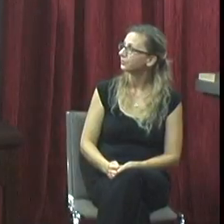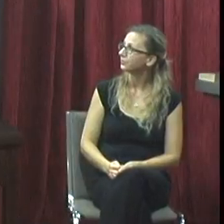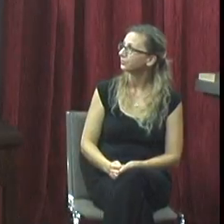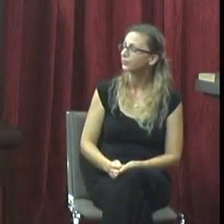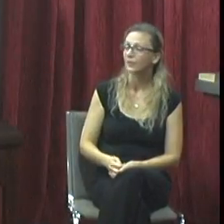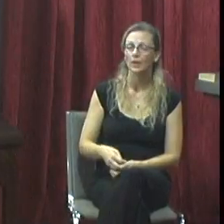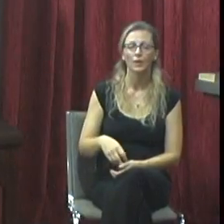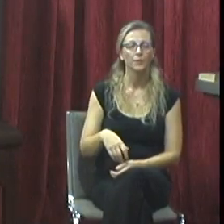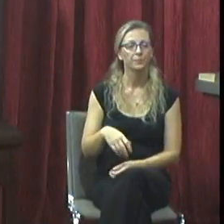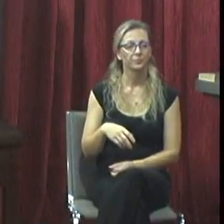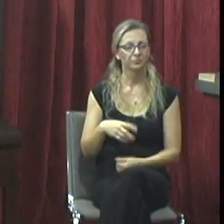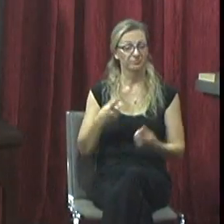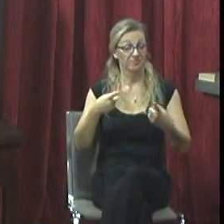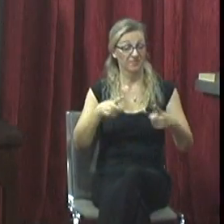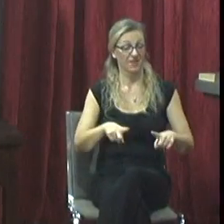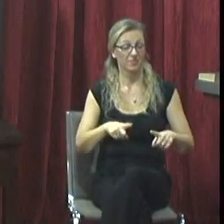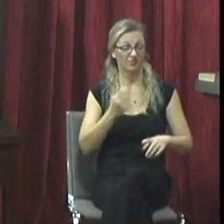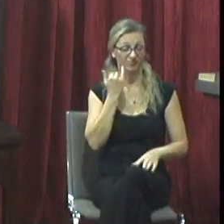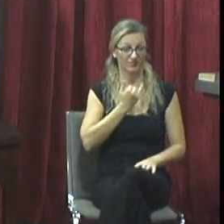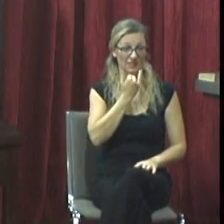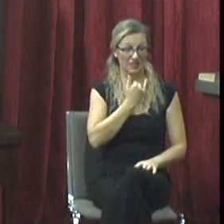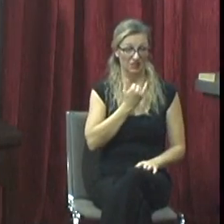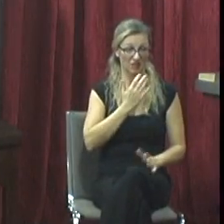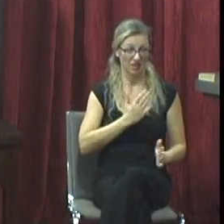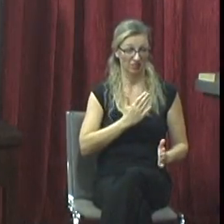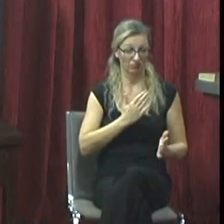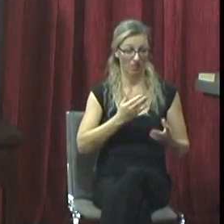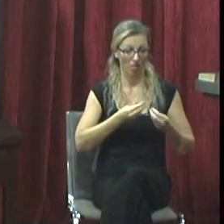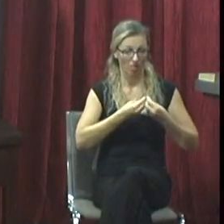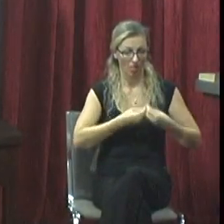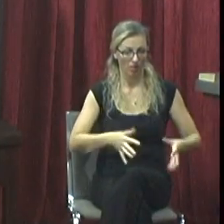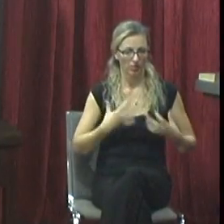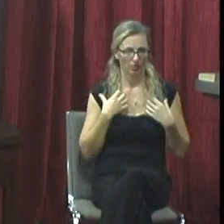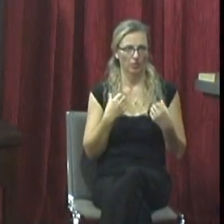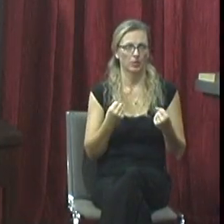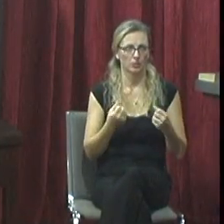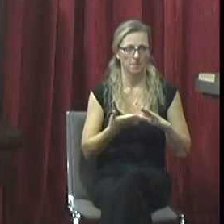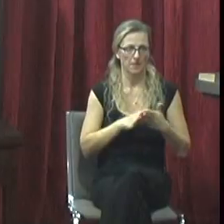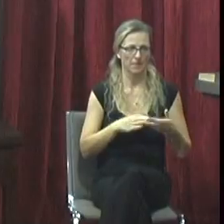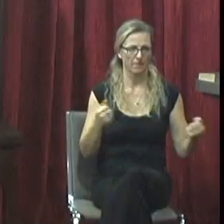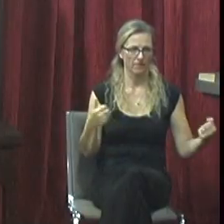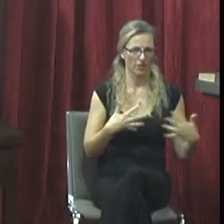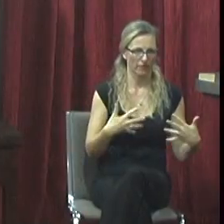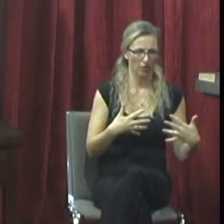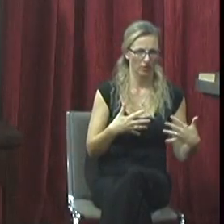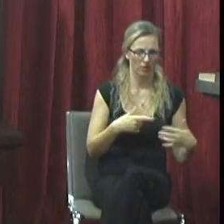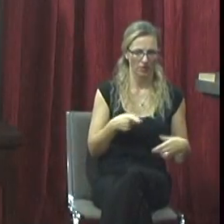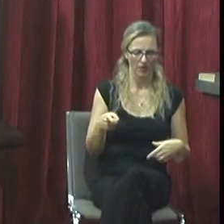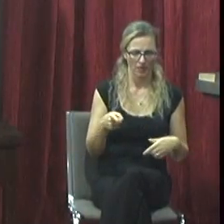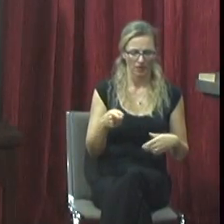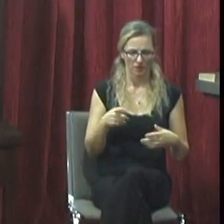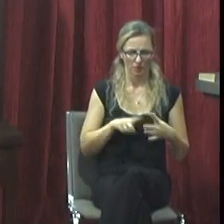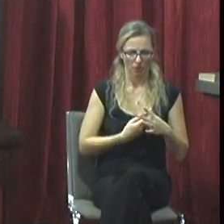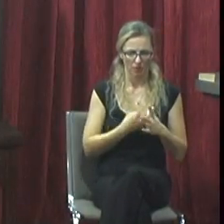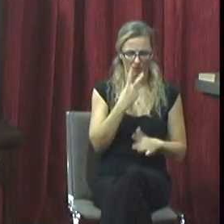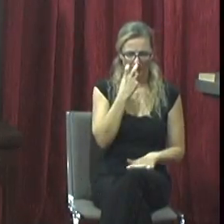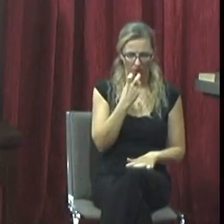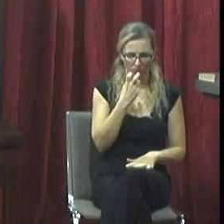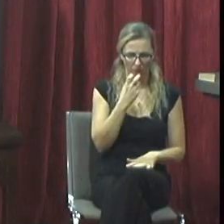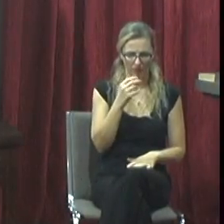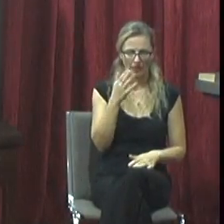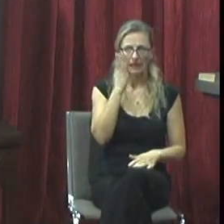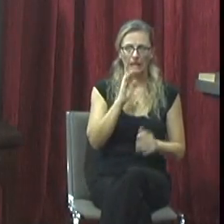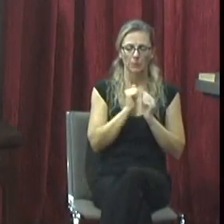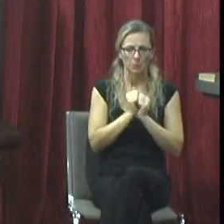lose courage, become fearful. And really what it did was it caused them to doubt that the Lord was with them anymore.